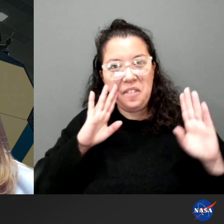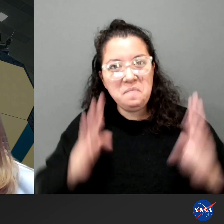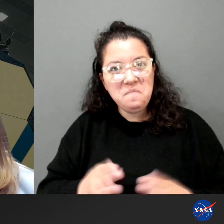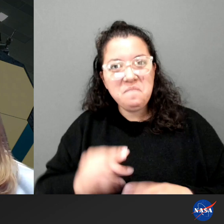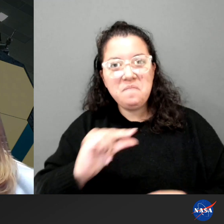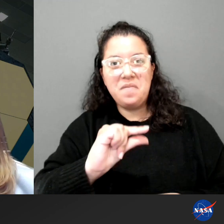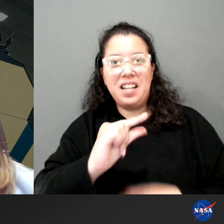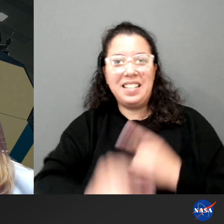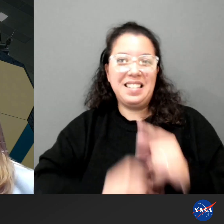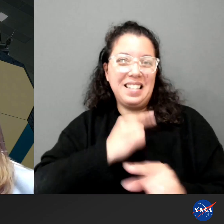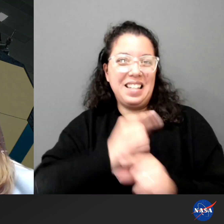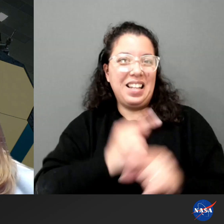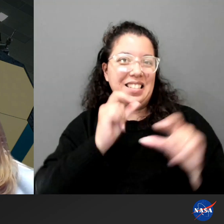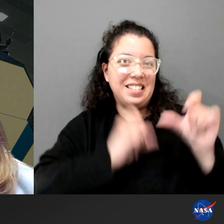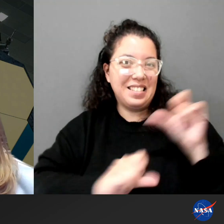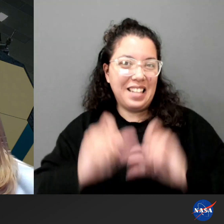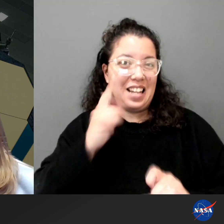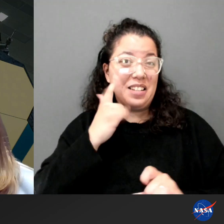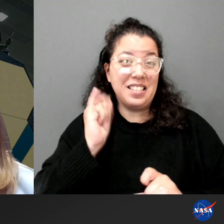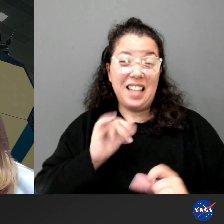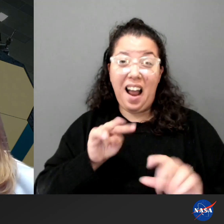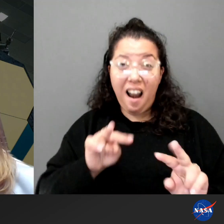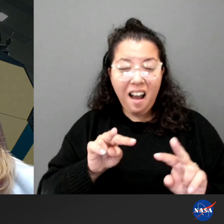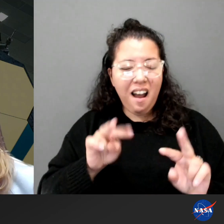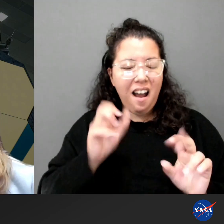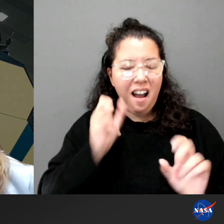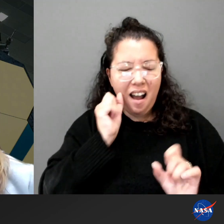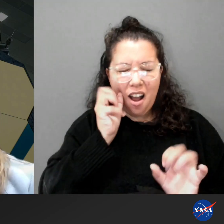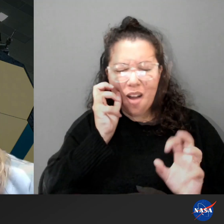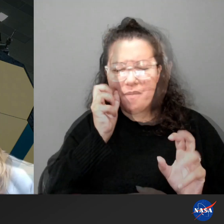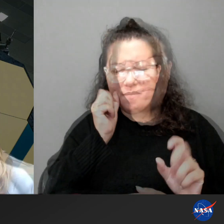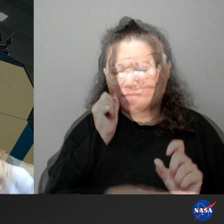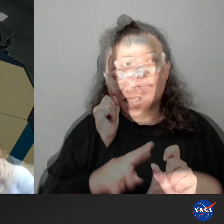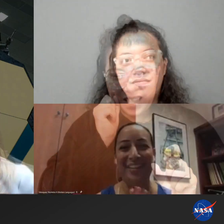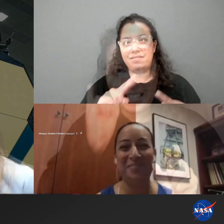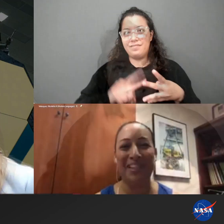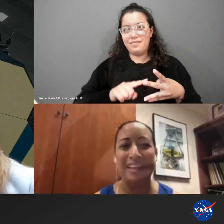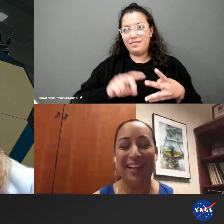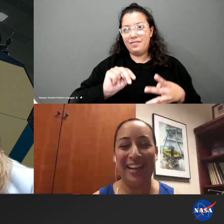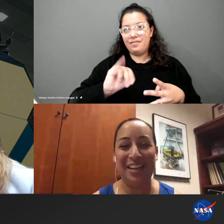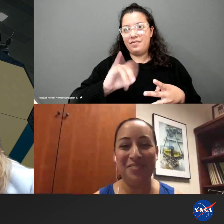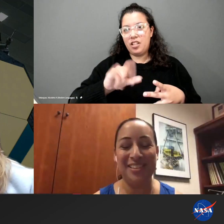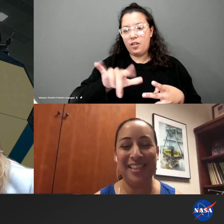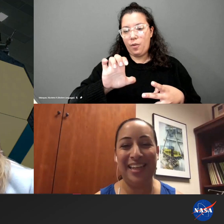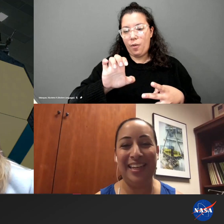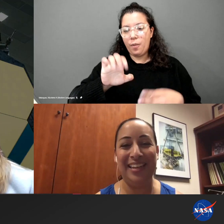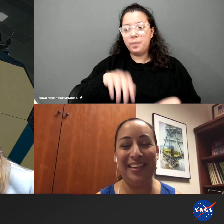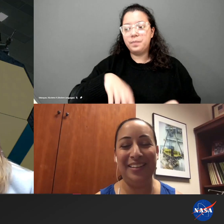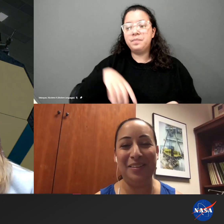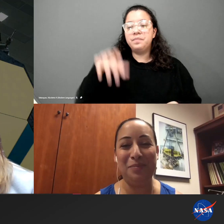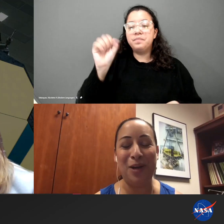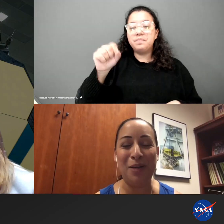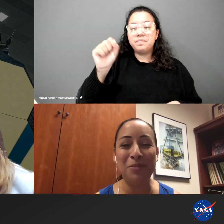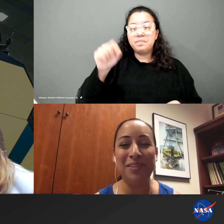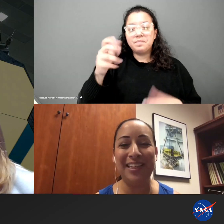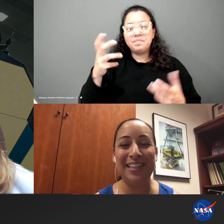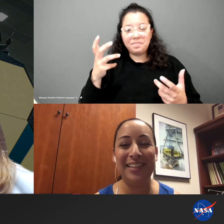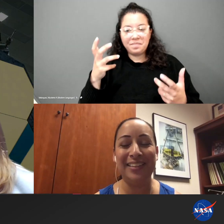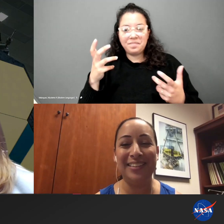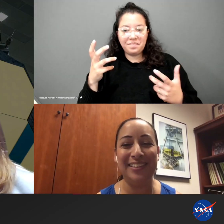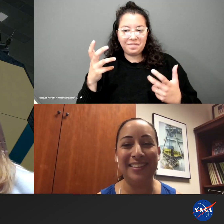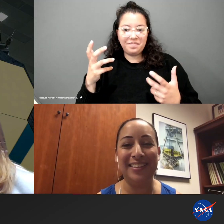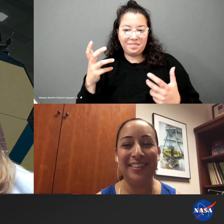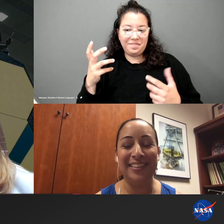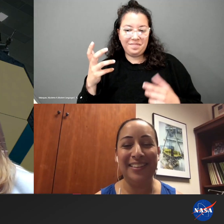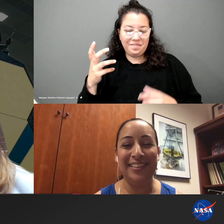was absolutely fantastic, and it blew me away. That's by far my favorite image. Yeah, I have to say